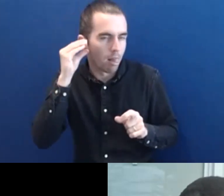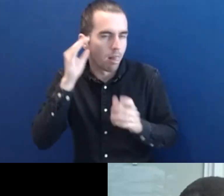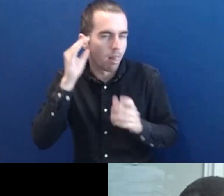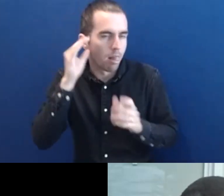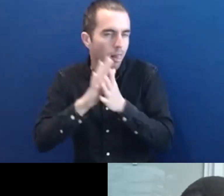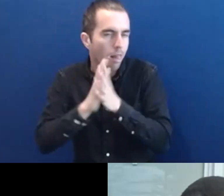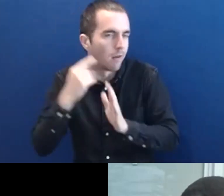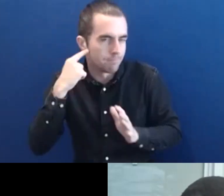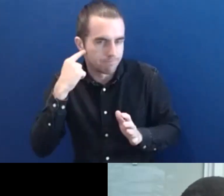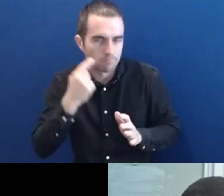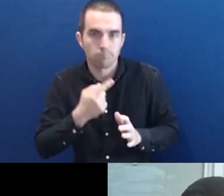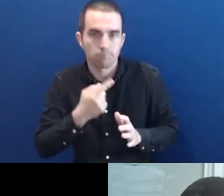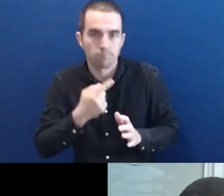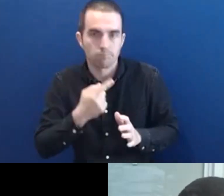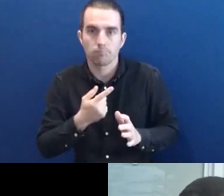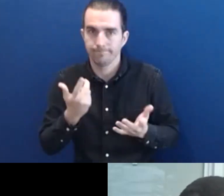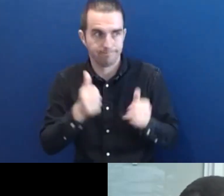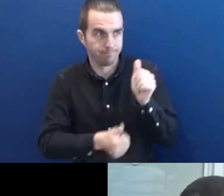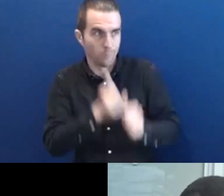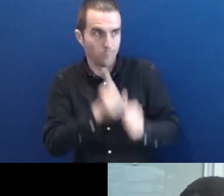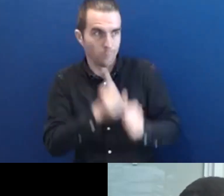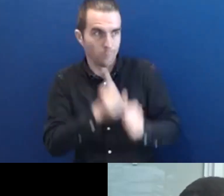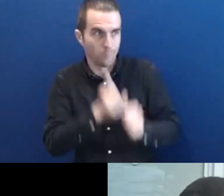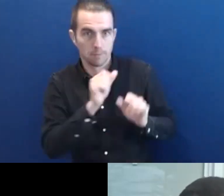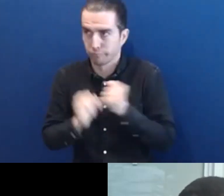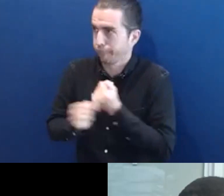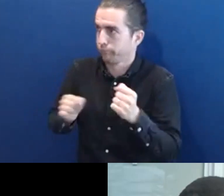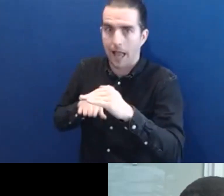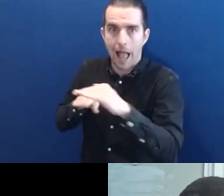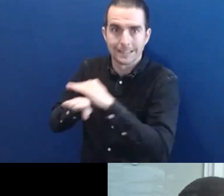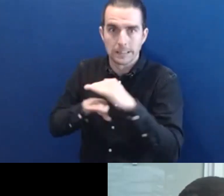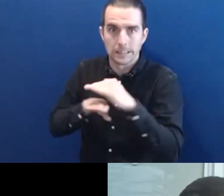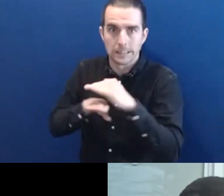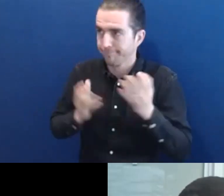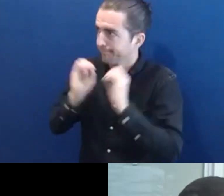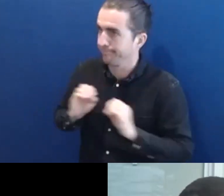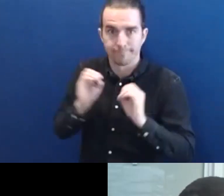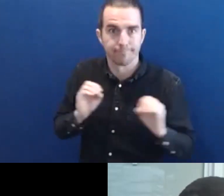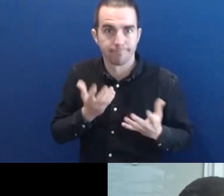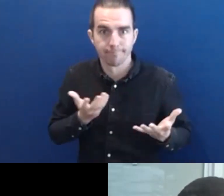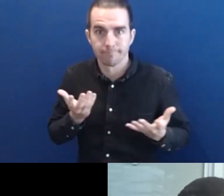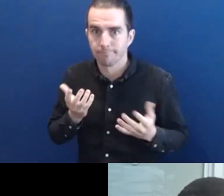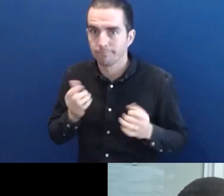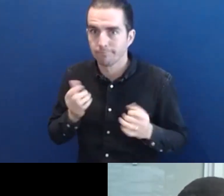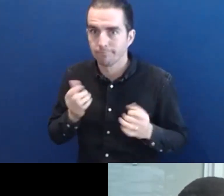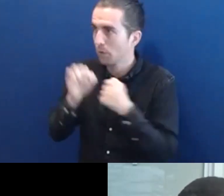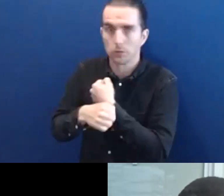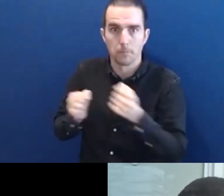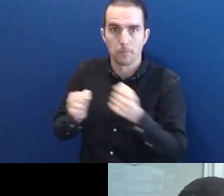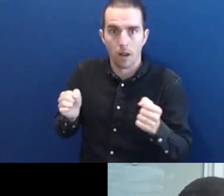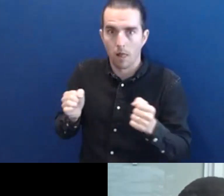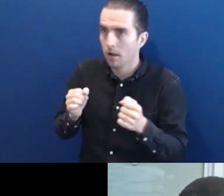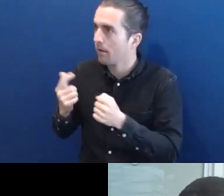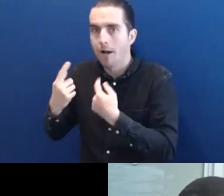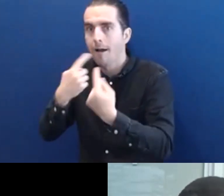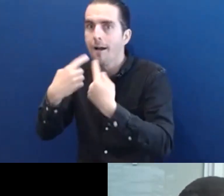access. They are not able to interact with the community, and this is